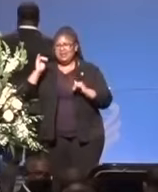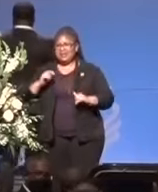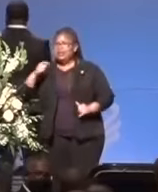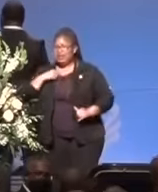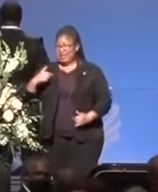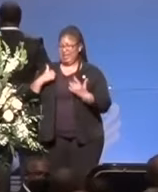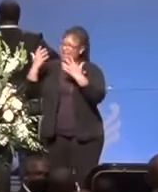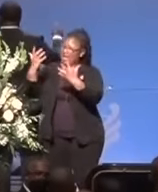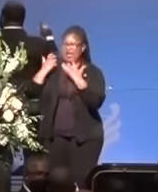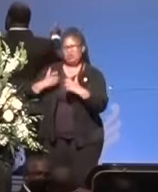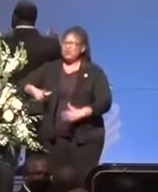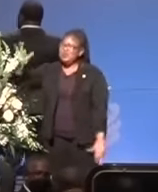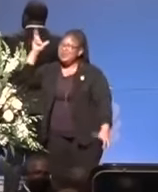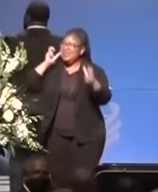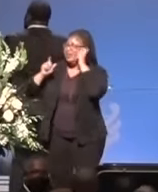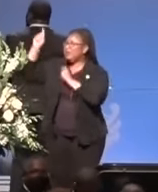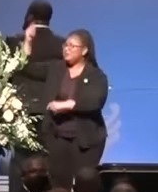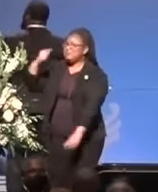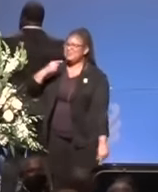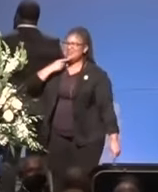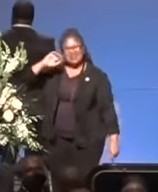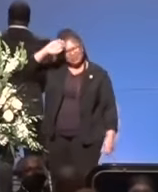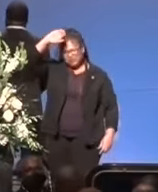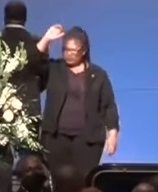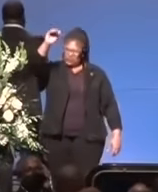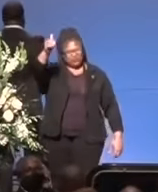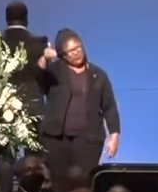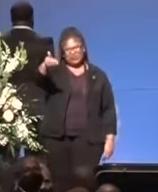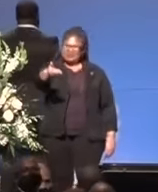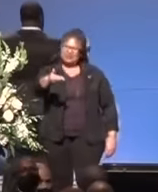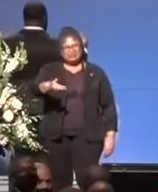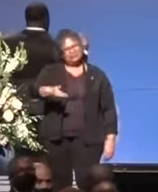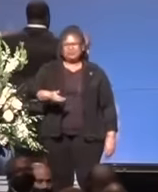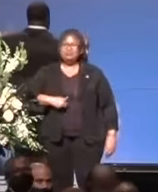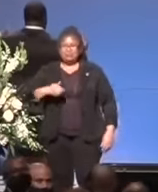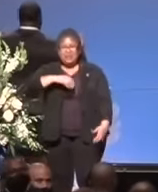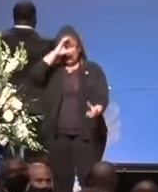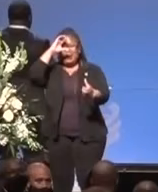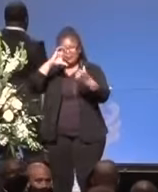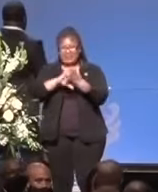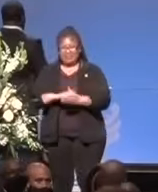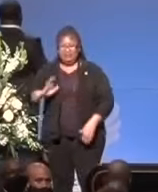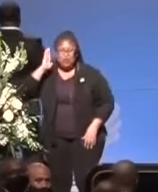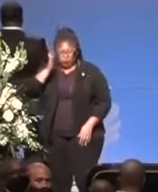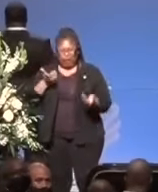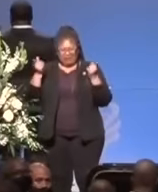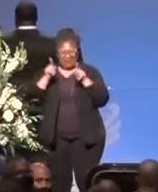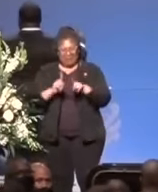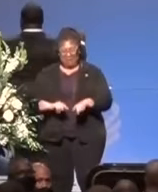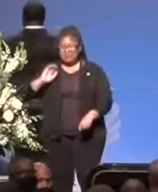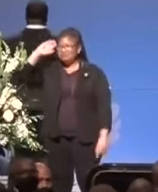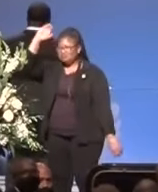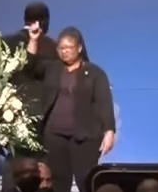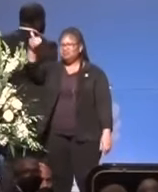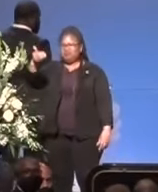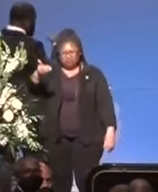hear him say, "Welcome." Yes. I believe in my life. Yeah.